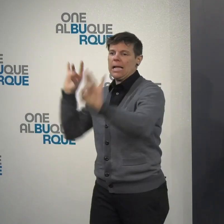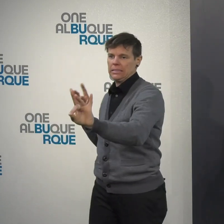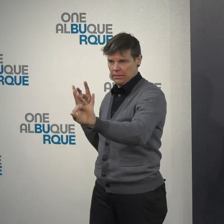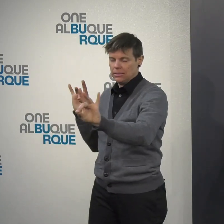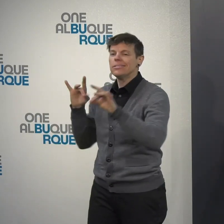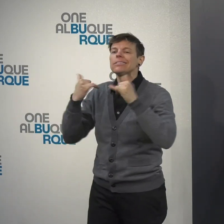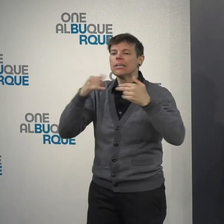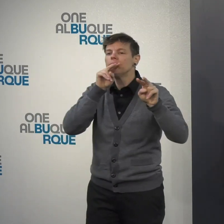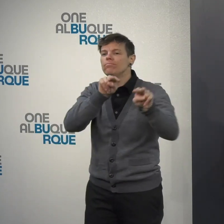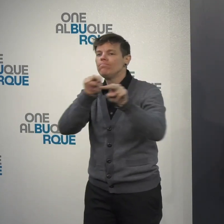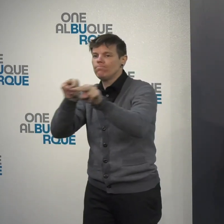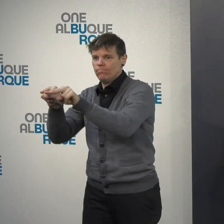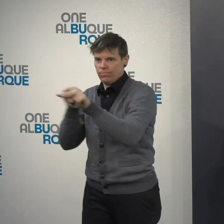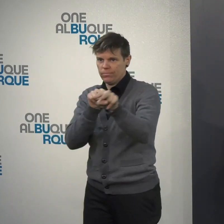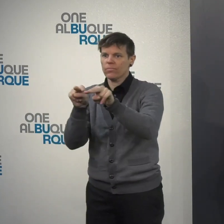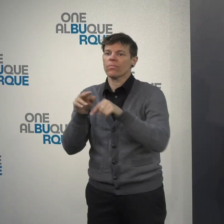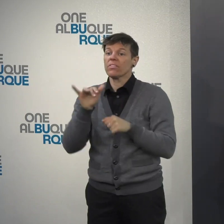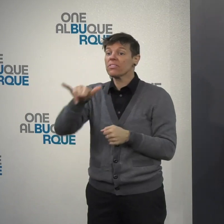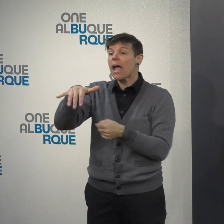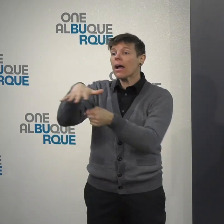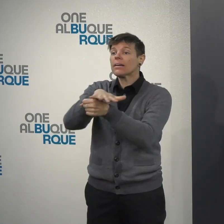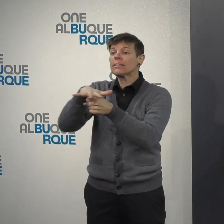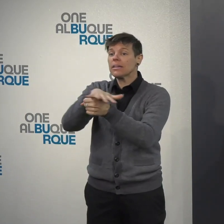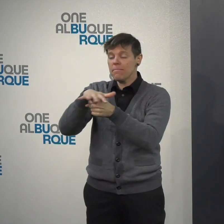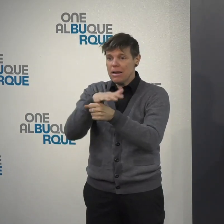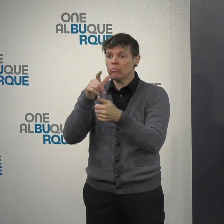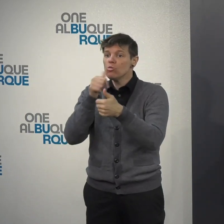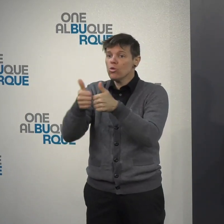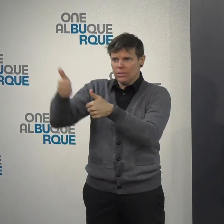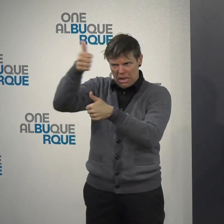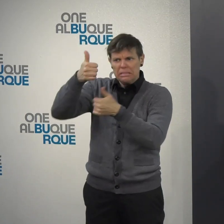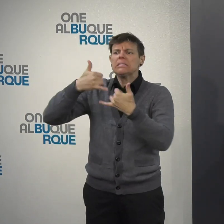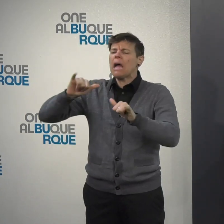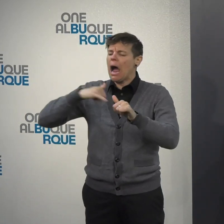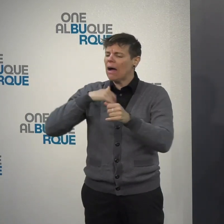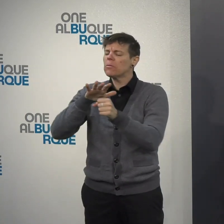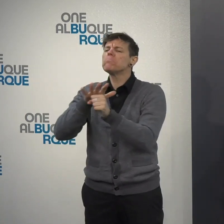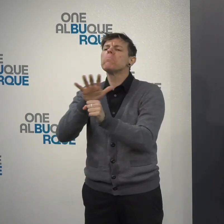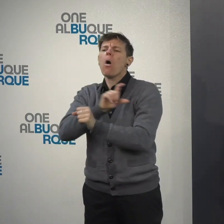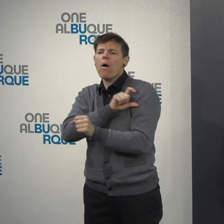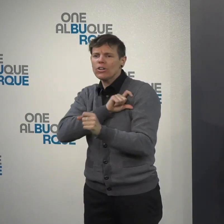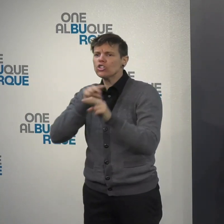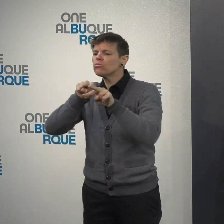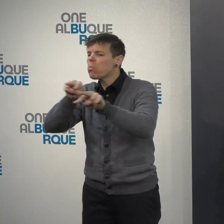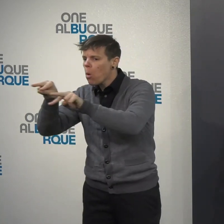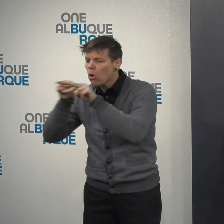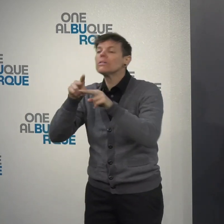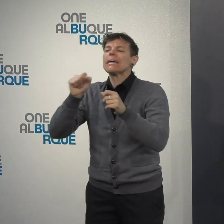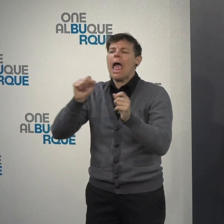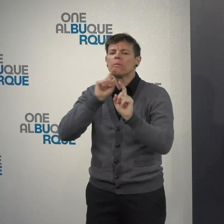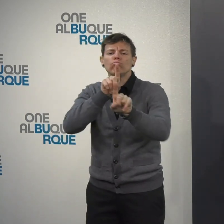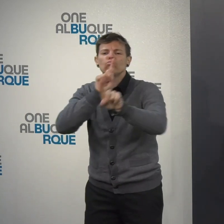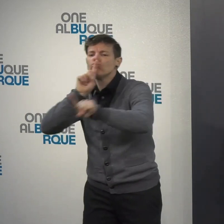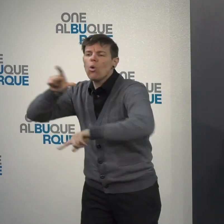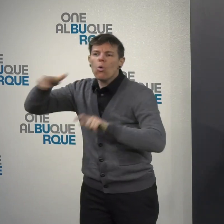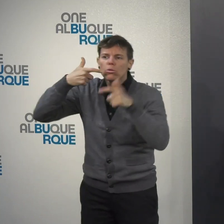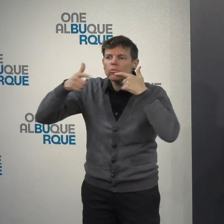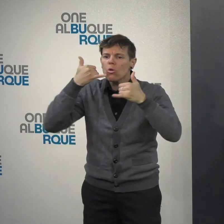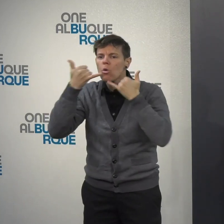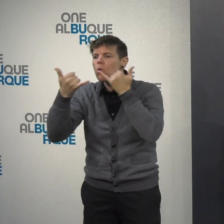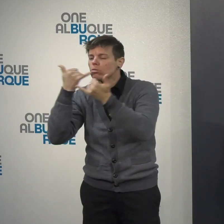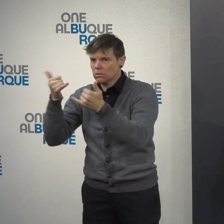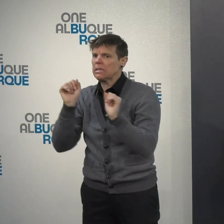would have these backfilled officers available to take calls for service and respond to other police calls. So then we maintain that shift, and